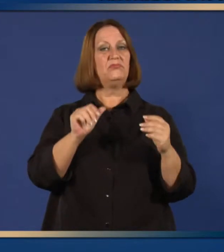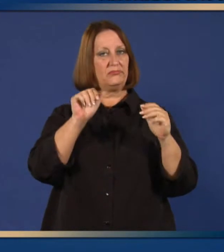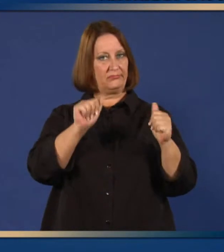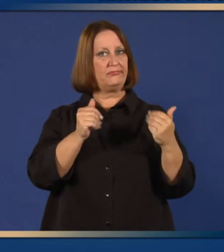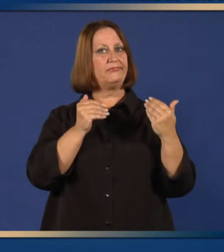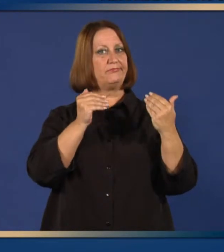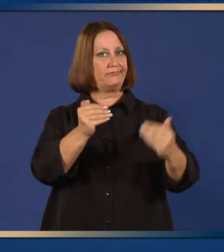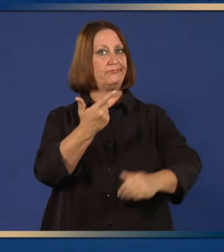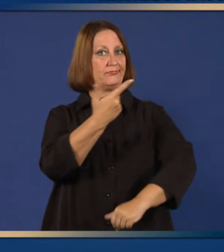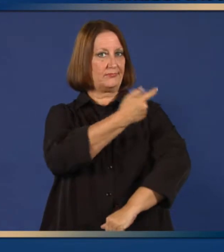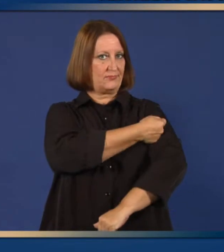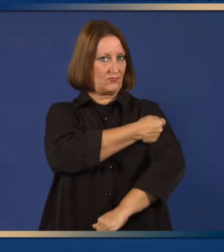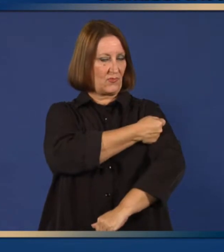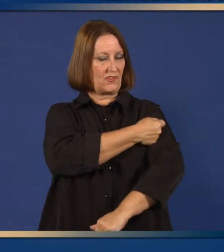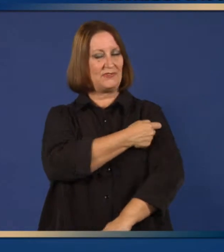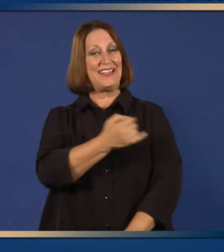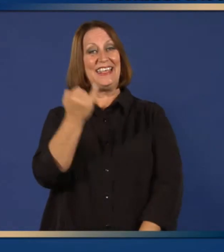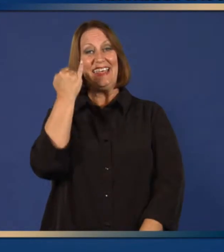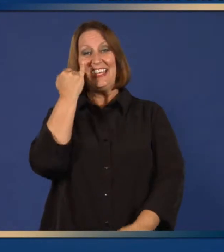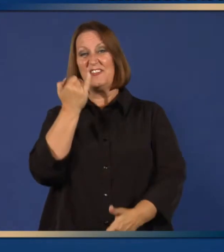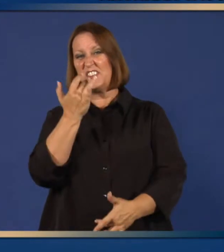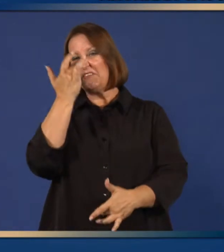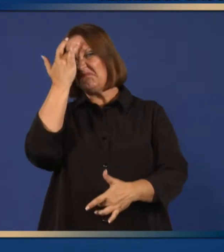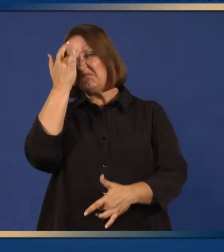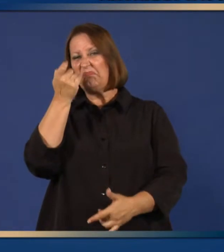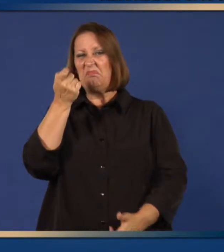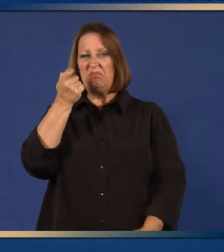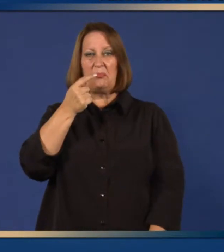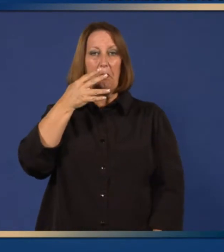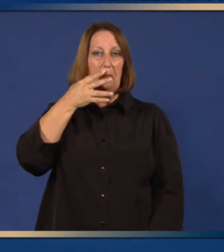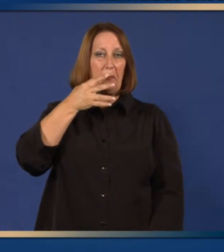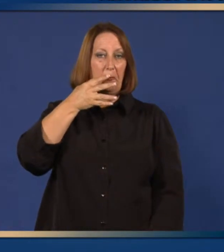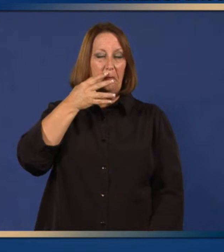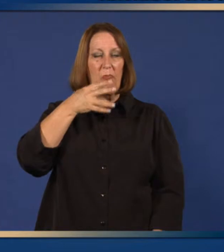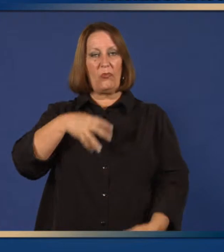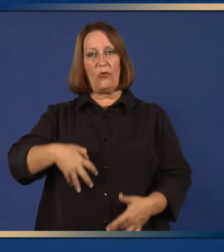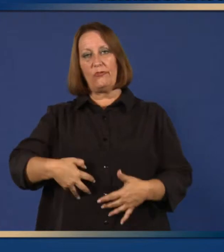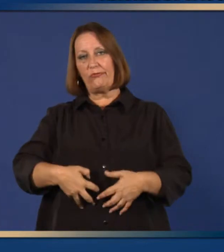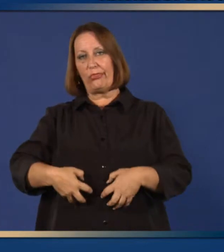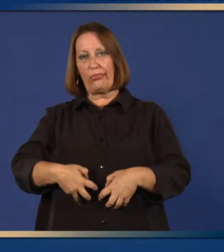People with mild illness can usually be vaccinated.